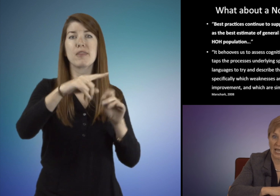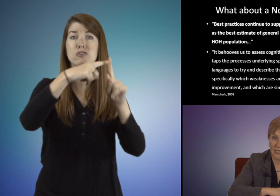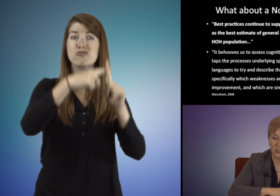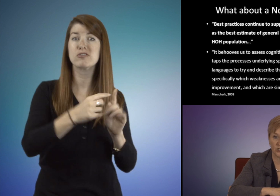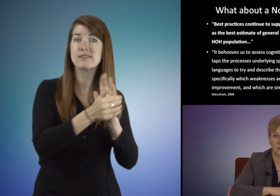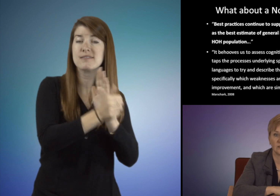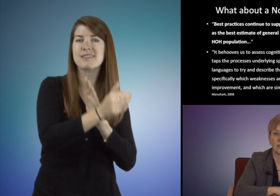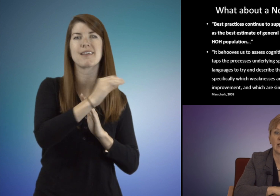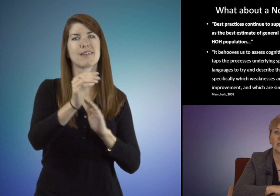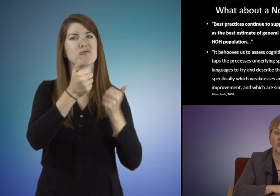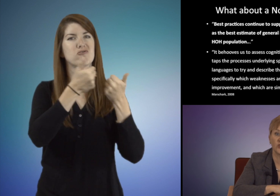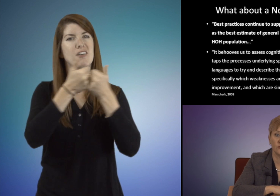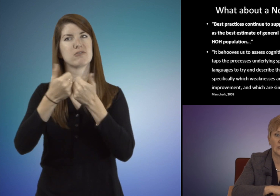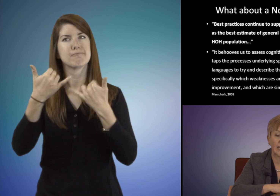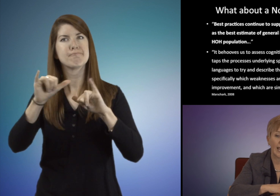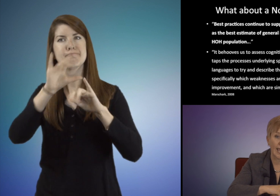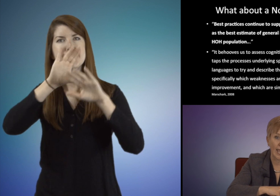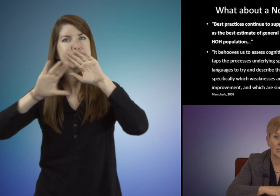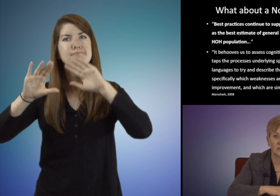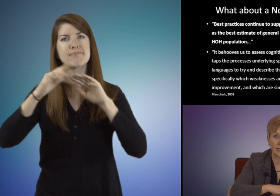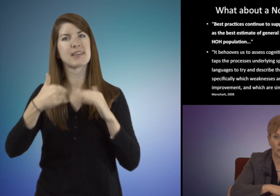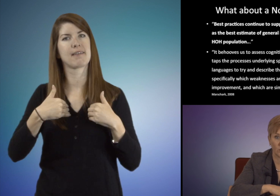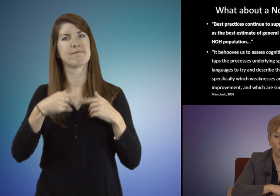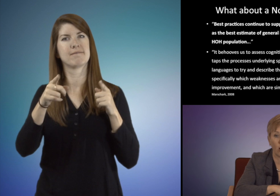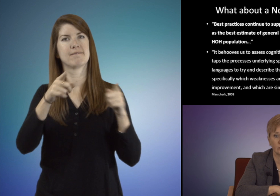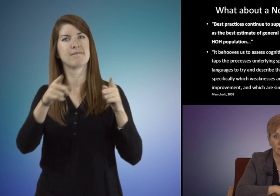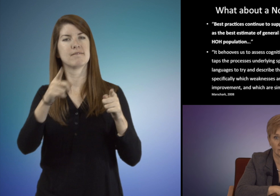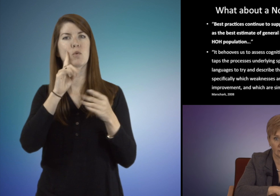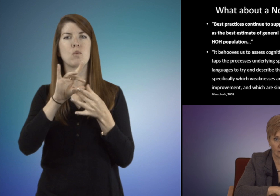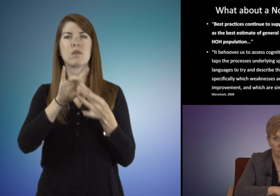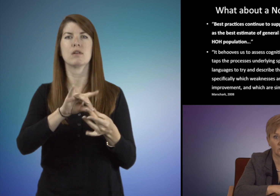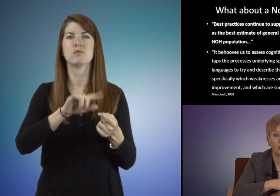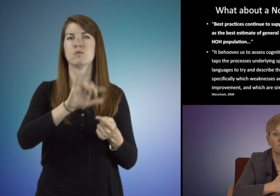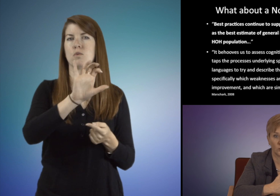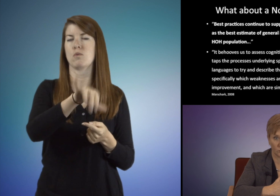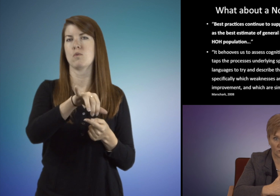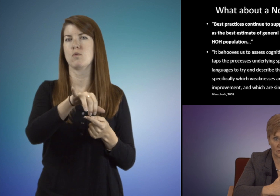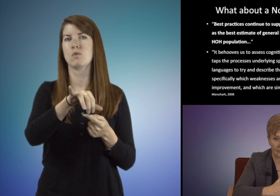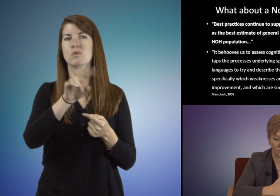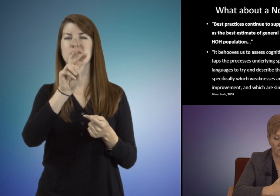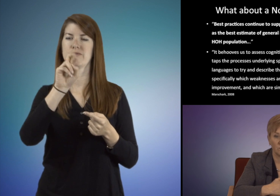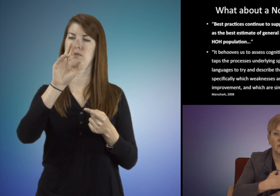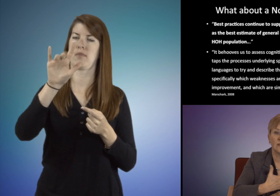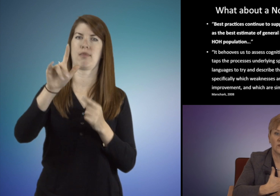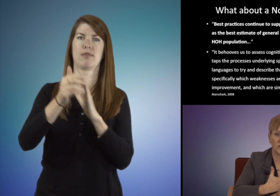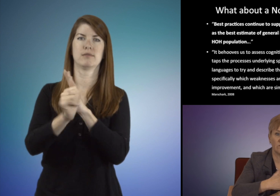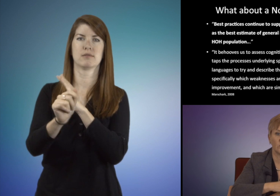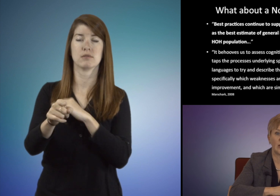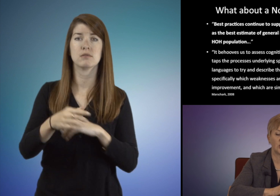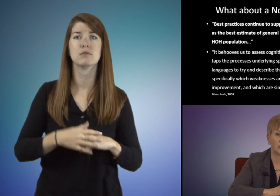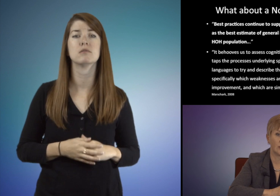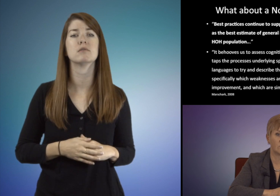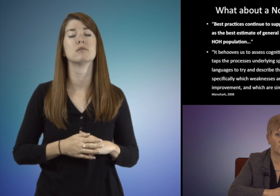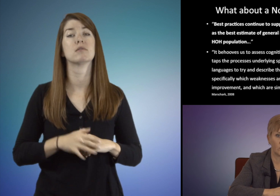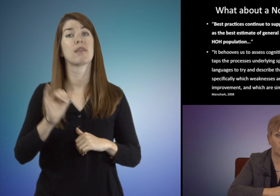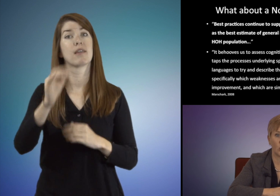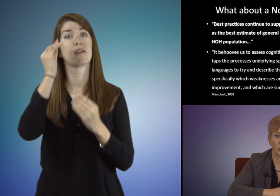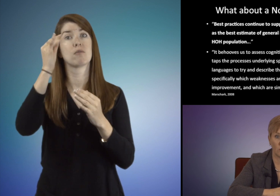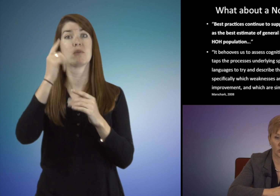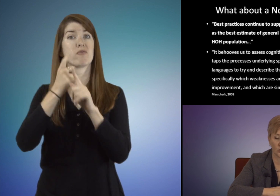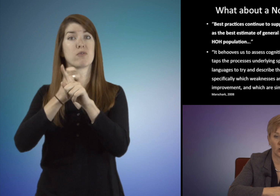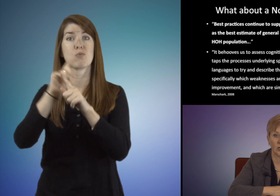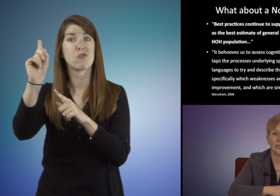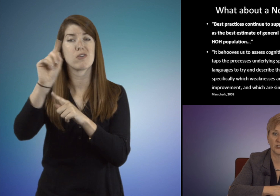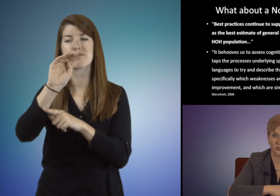and challenges that that student has in regards to those verbal skills. This information comes from